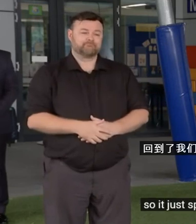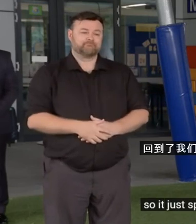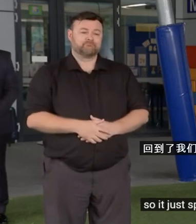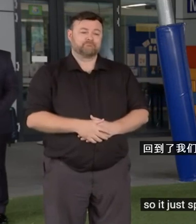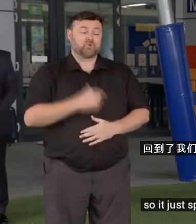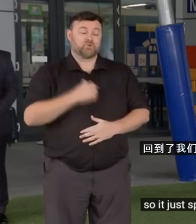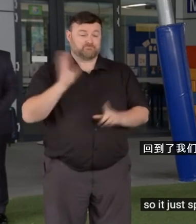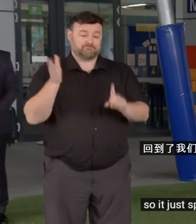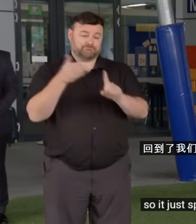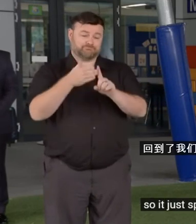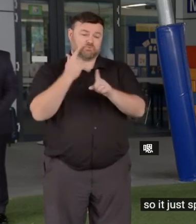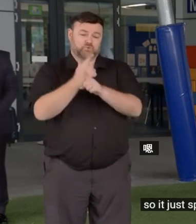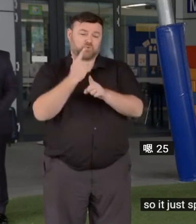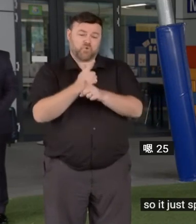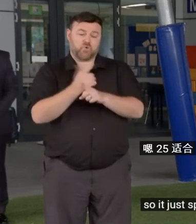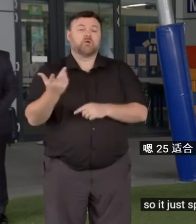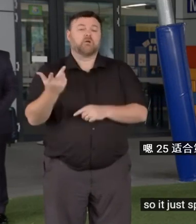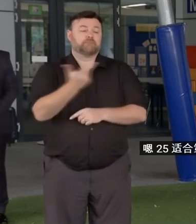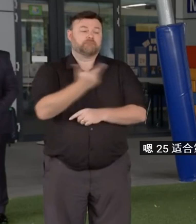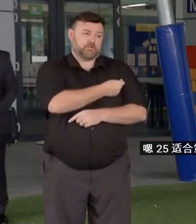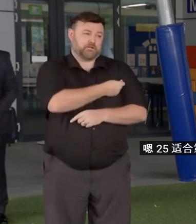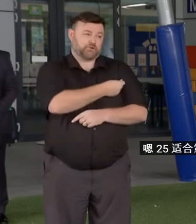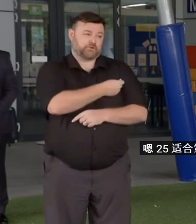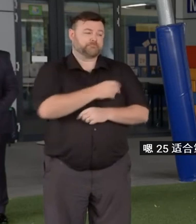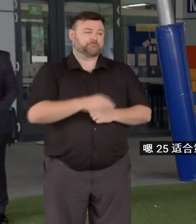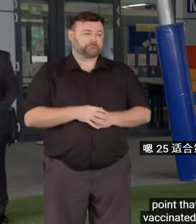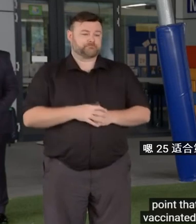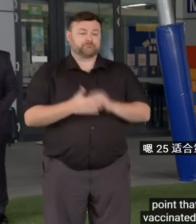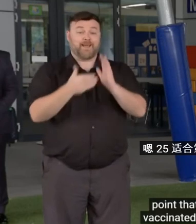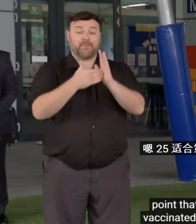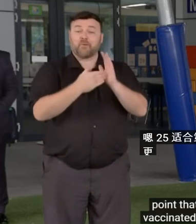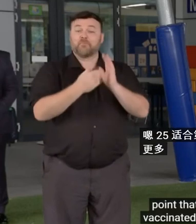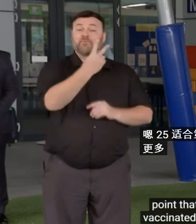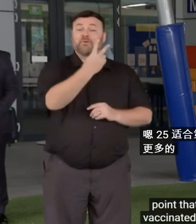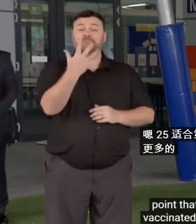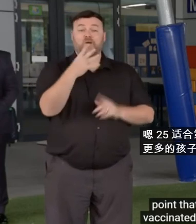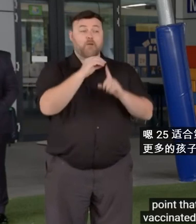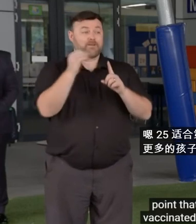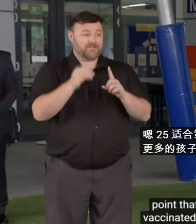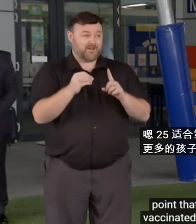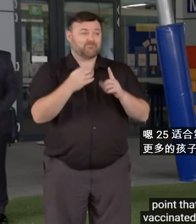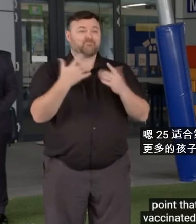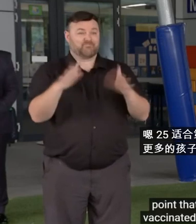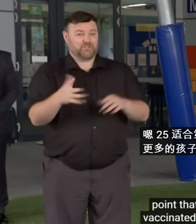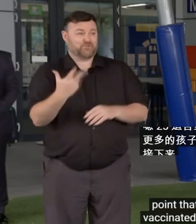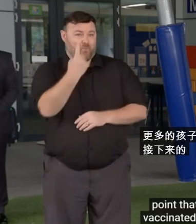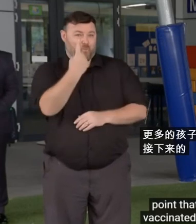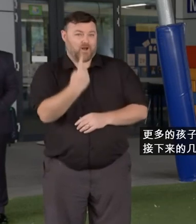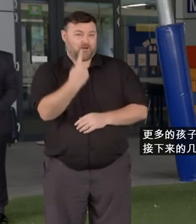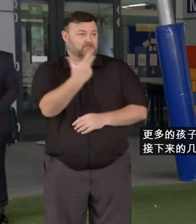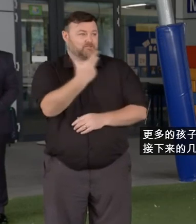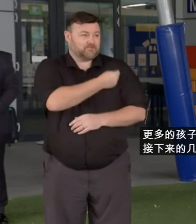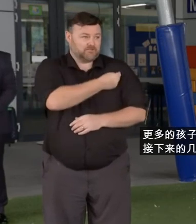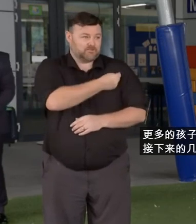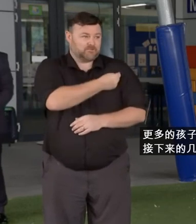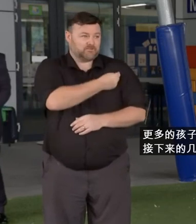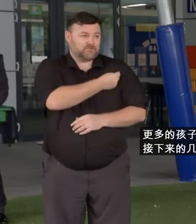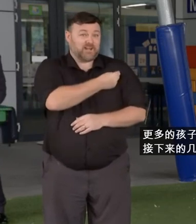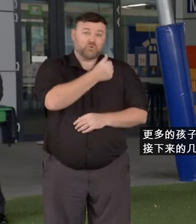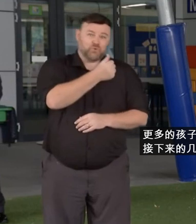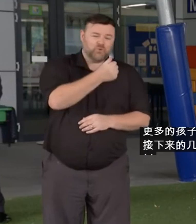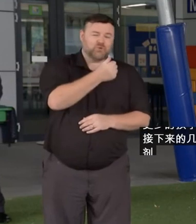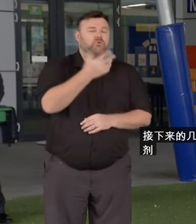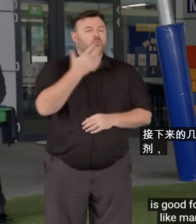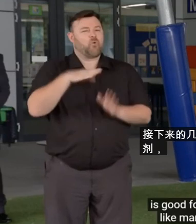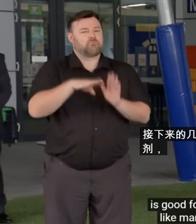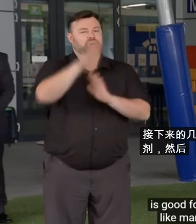vaccinated as much as we can. 25% is good for first dose, but we'd like many more children vaccinated in the coming days and